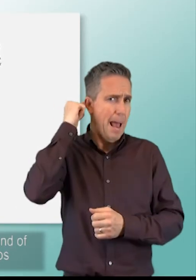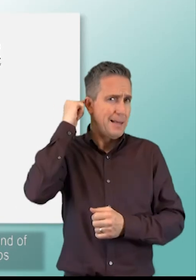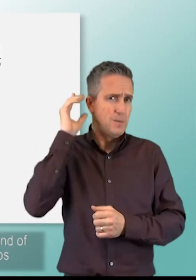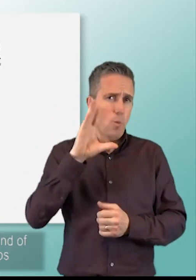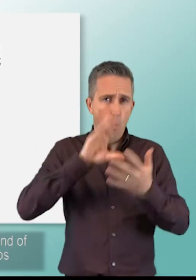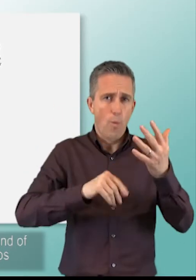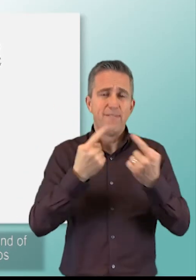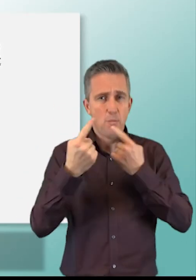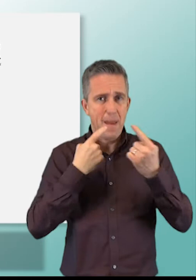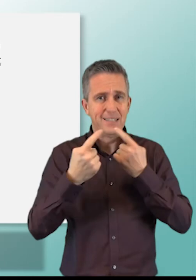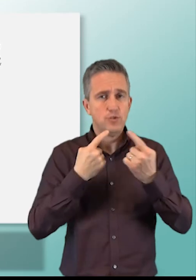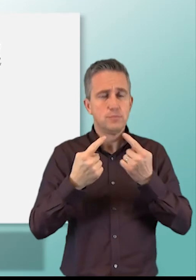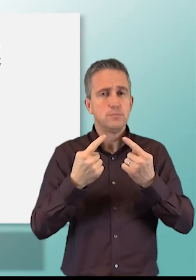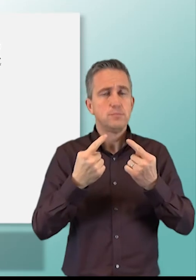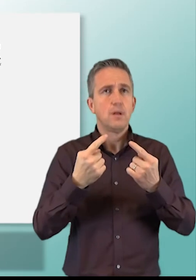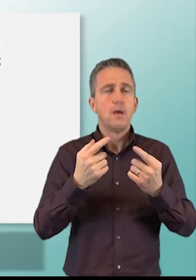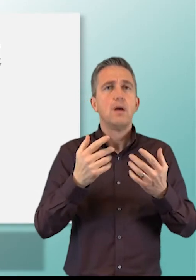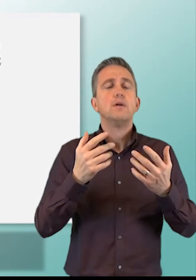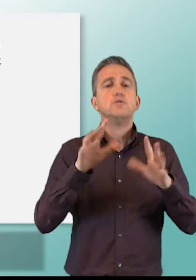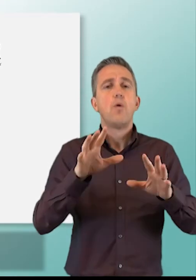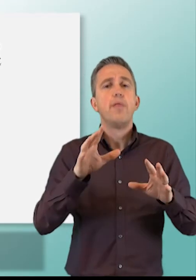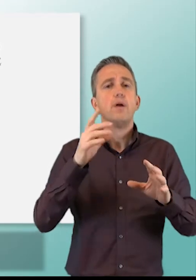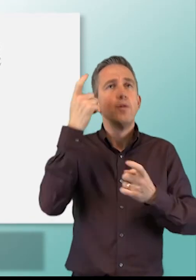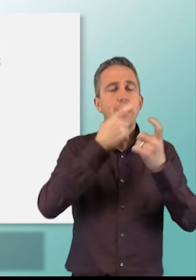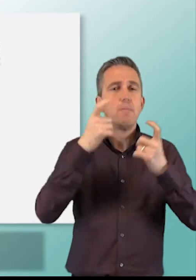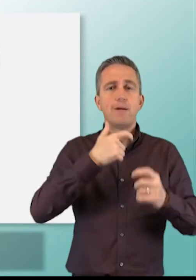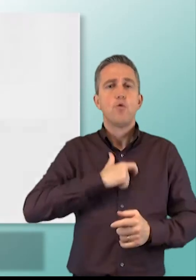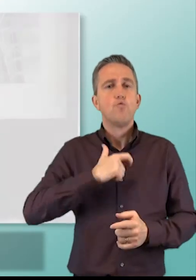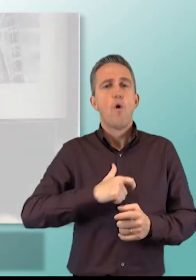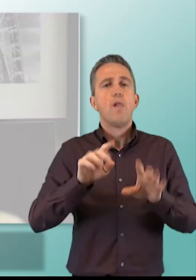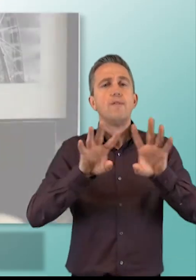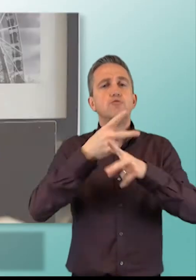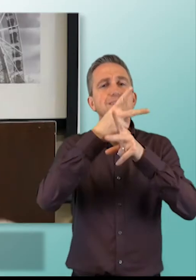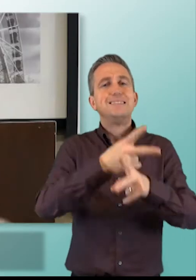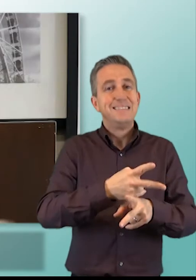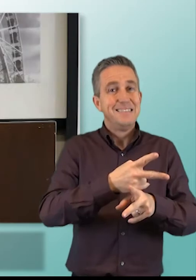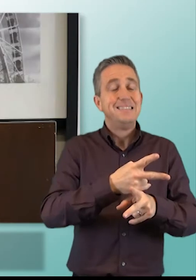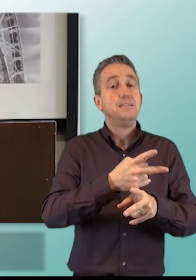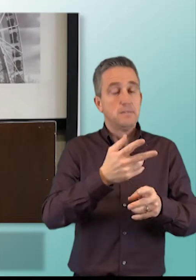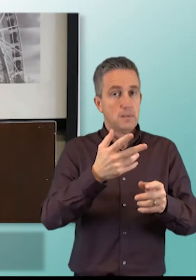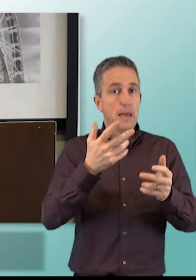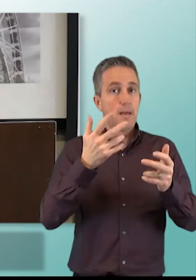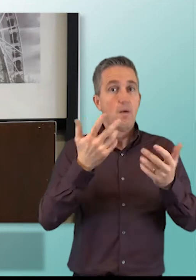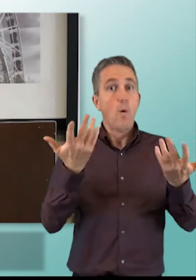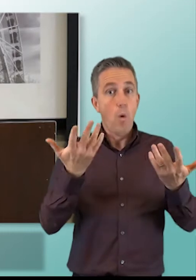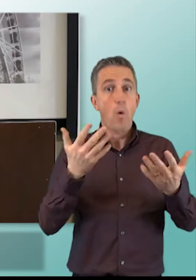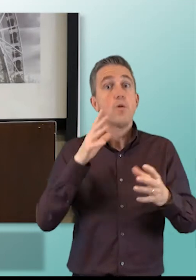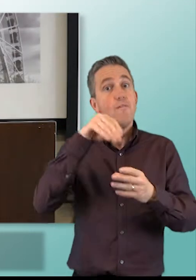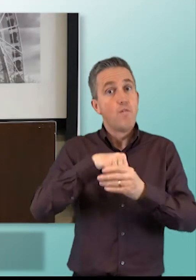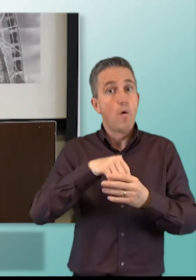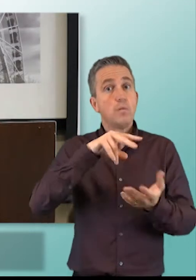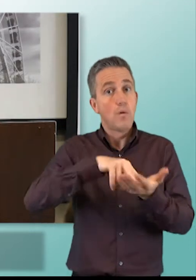points and experiences that you've perhaps had acting in the role of a charity trustee, or perhaps you've worked with a client, a group of